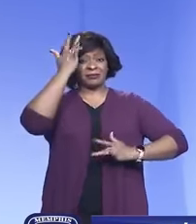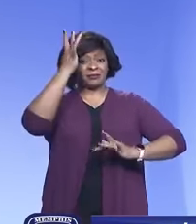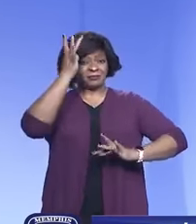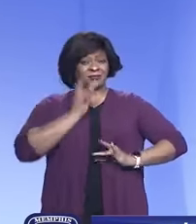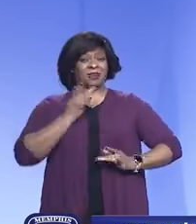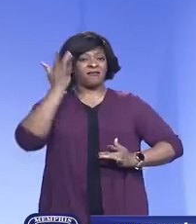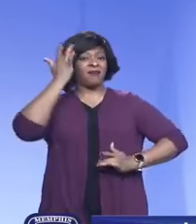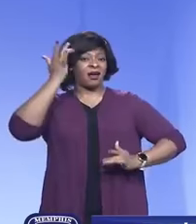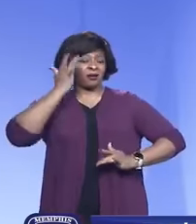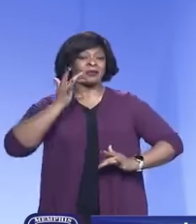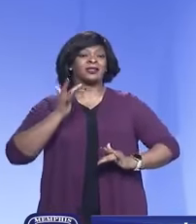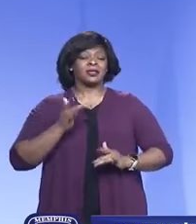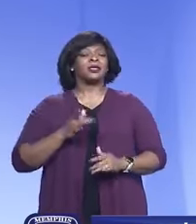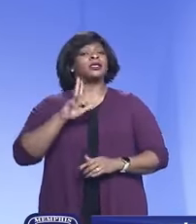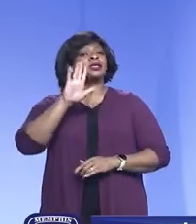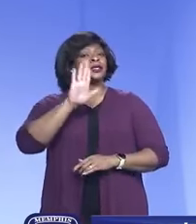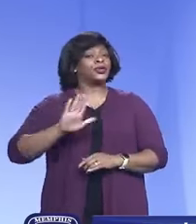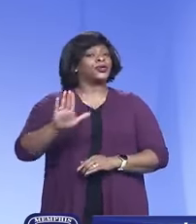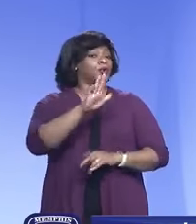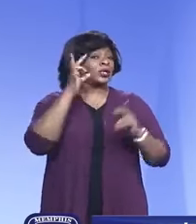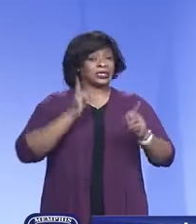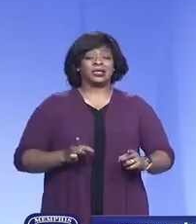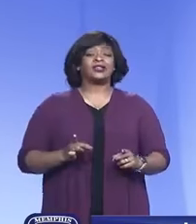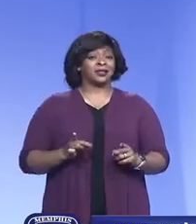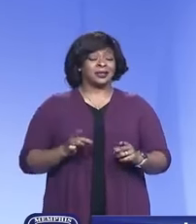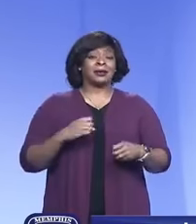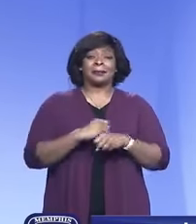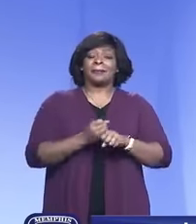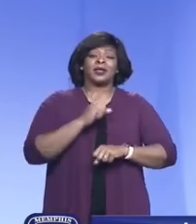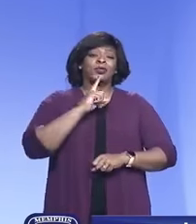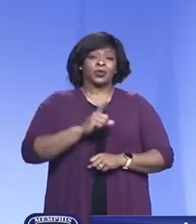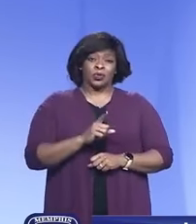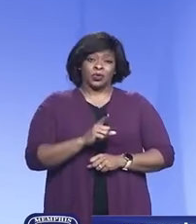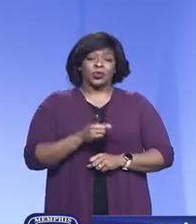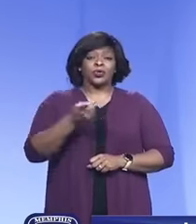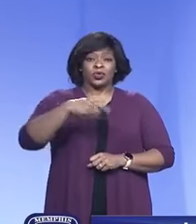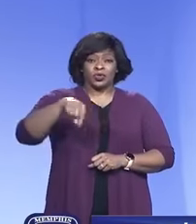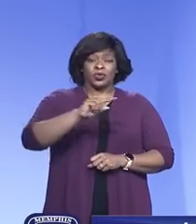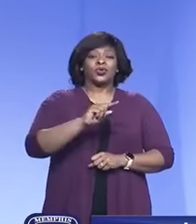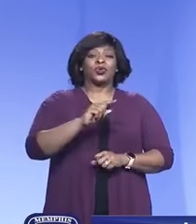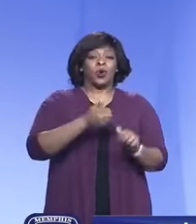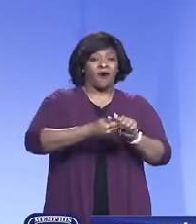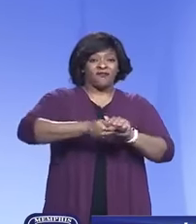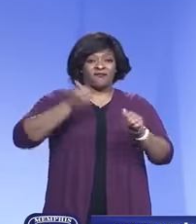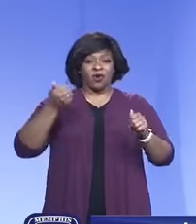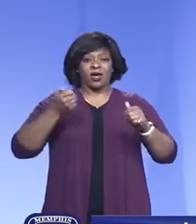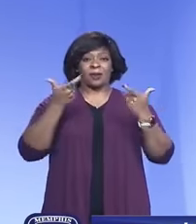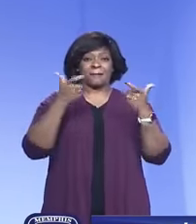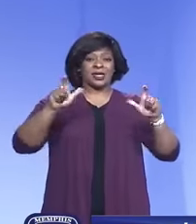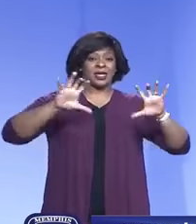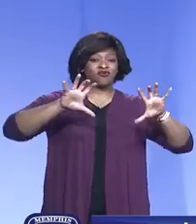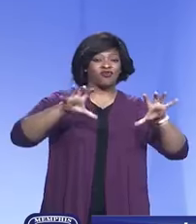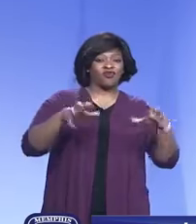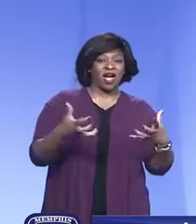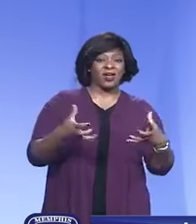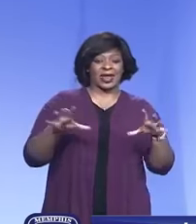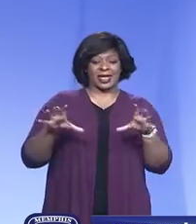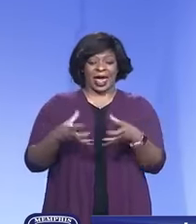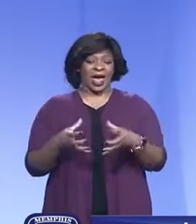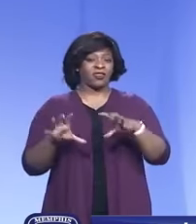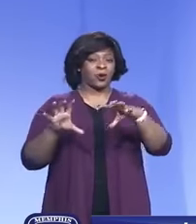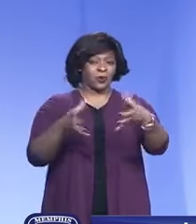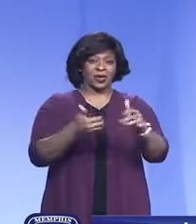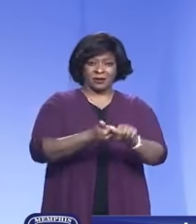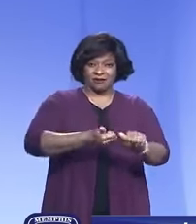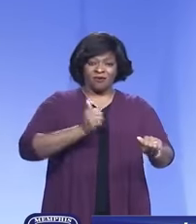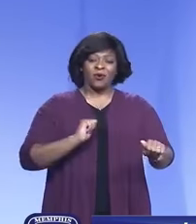virus. So it's up to you to make sure that you avoid crowds and gatherings.